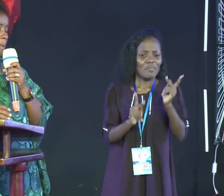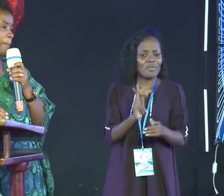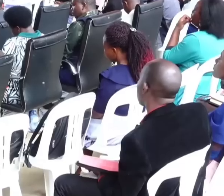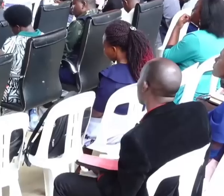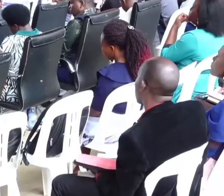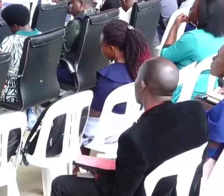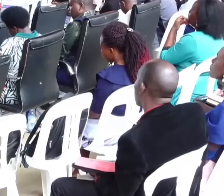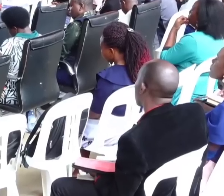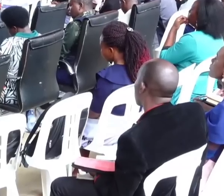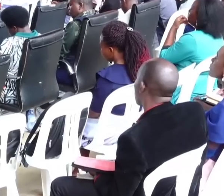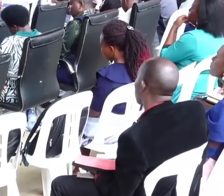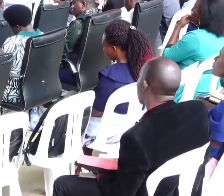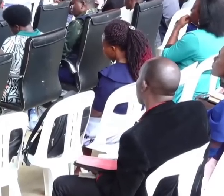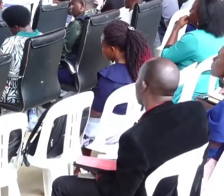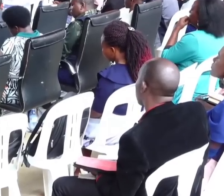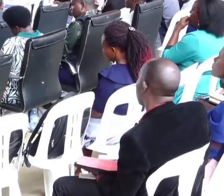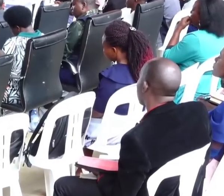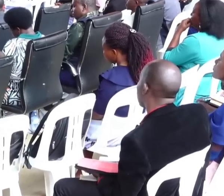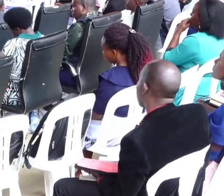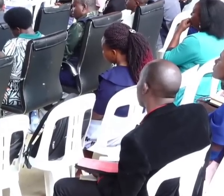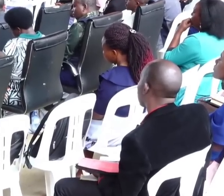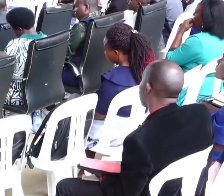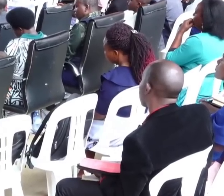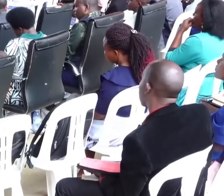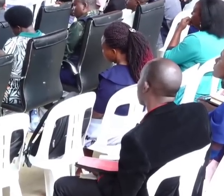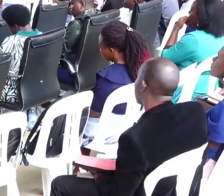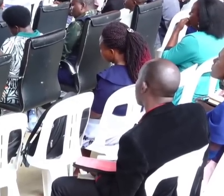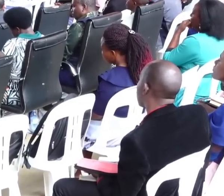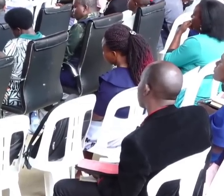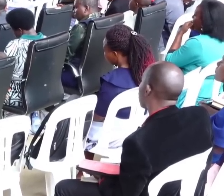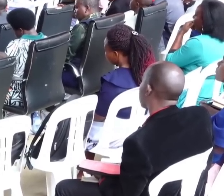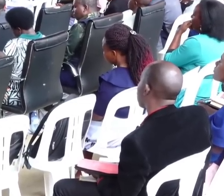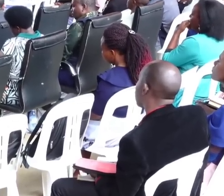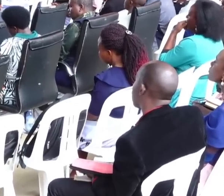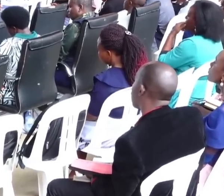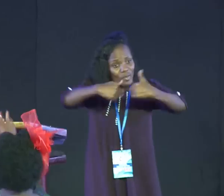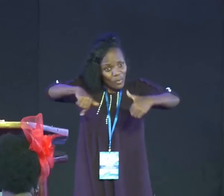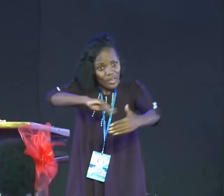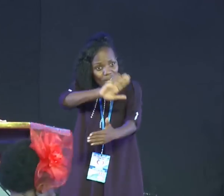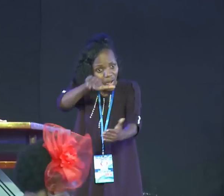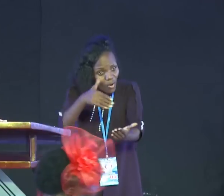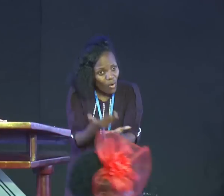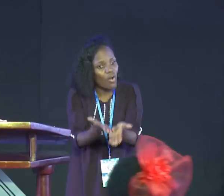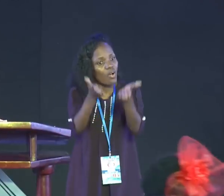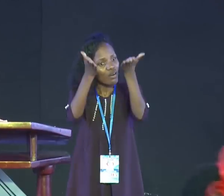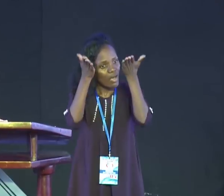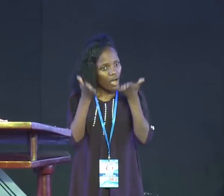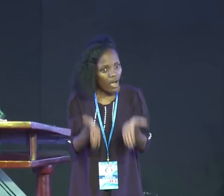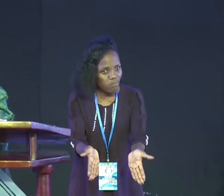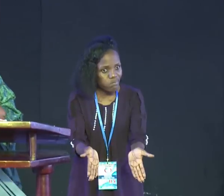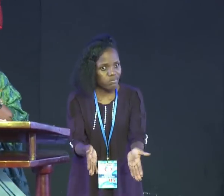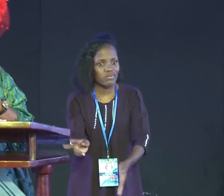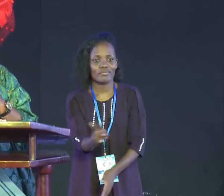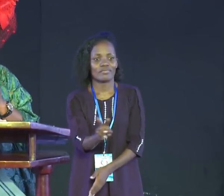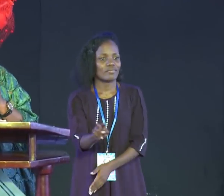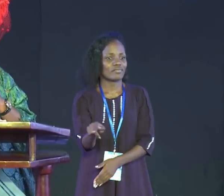Those who no longer want to associate with you, let them continue. But all of us